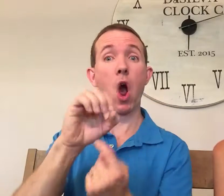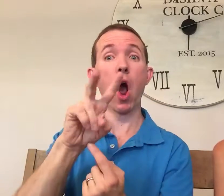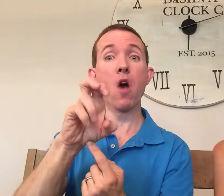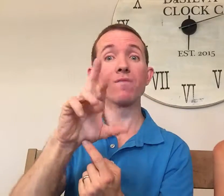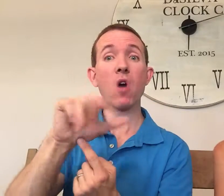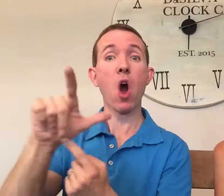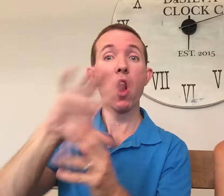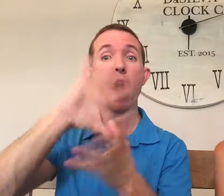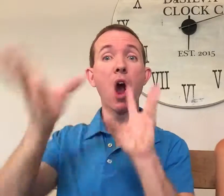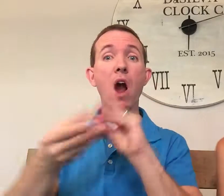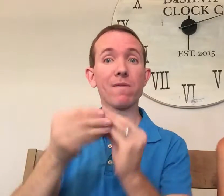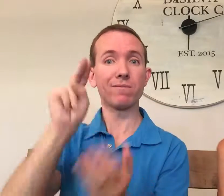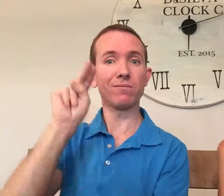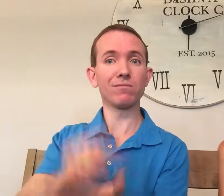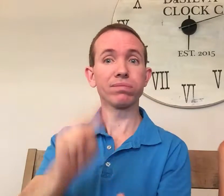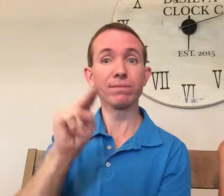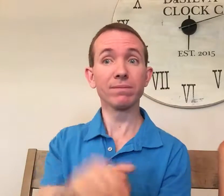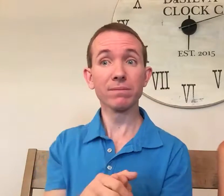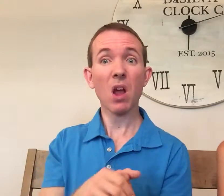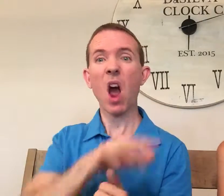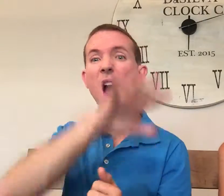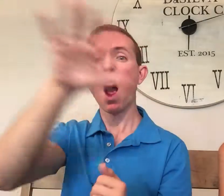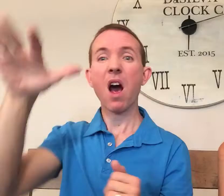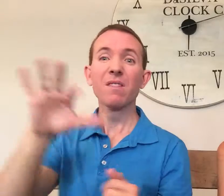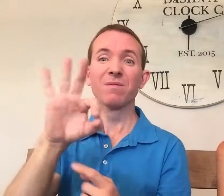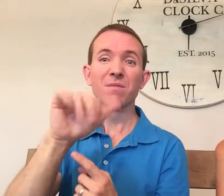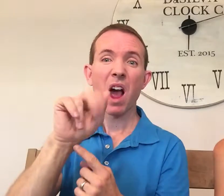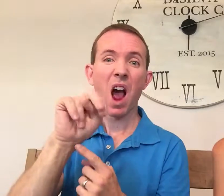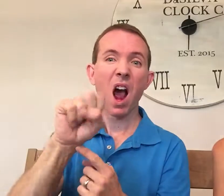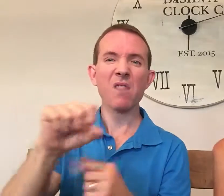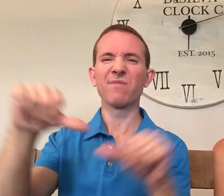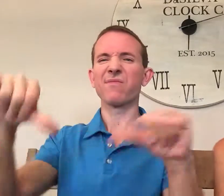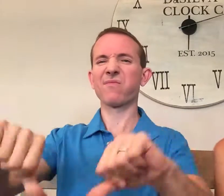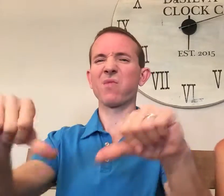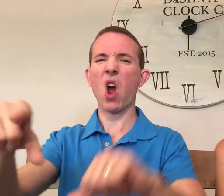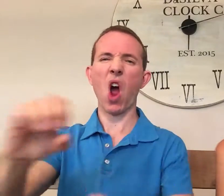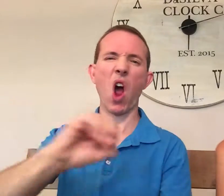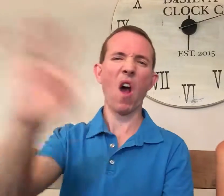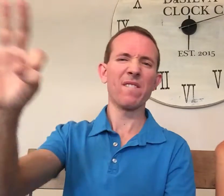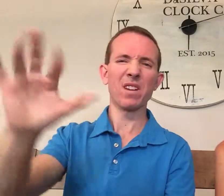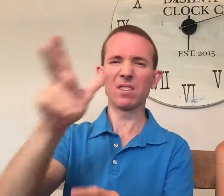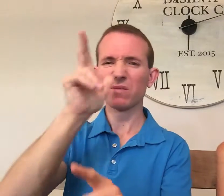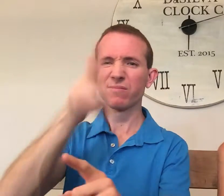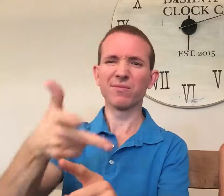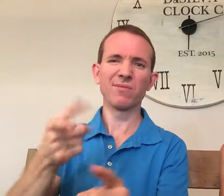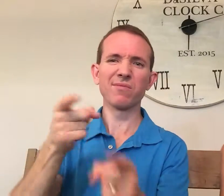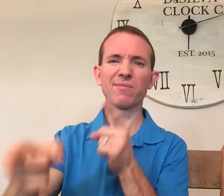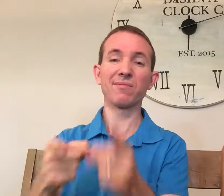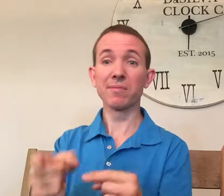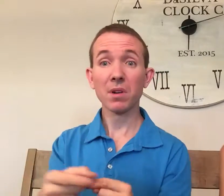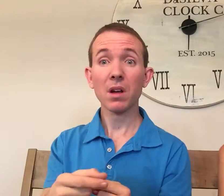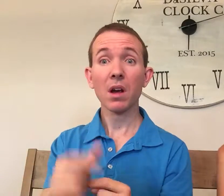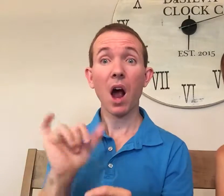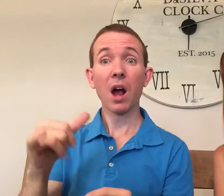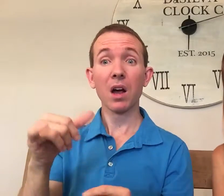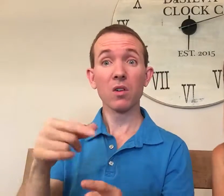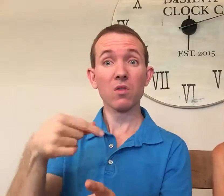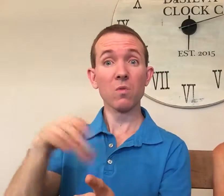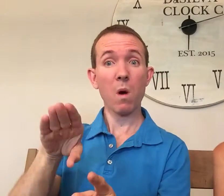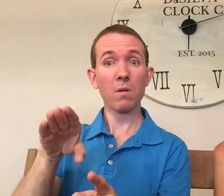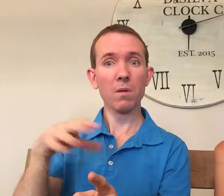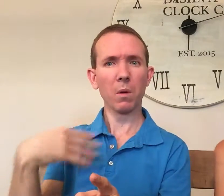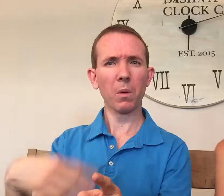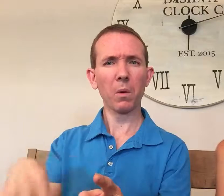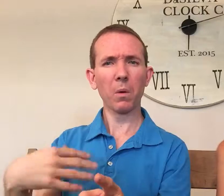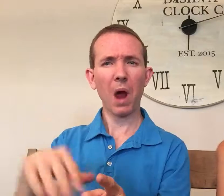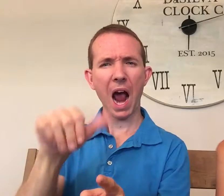expectations of the fans, and the team overall loses. All the fans boo and says how lousy and